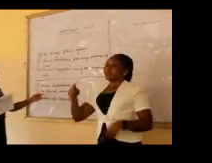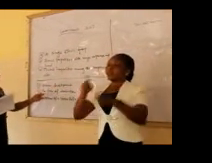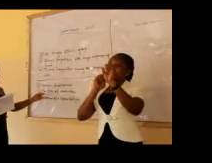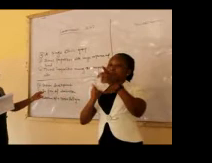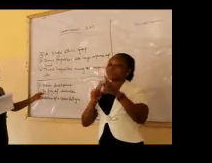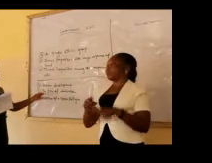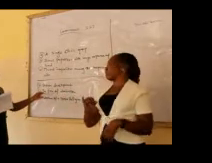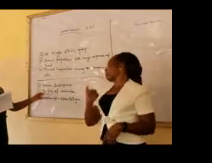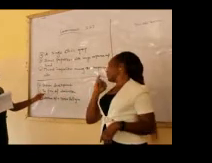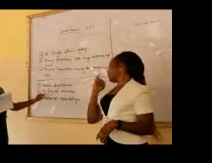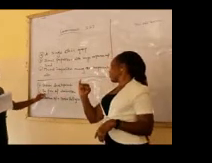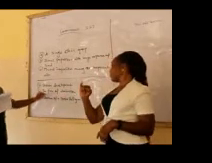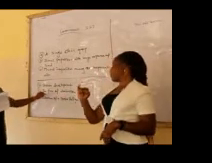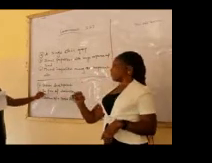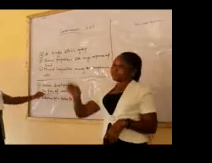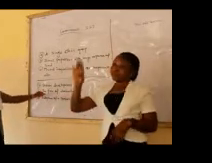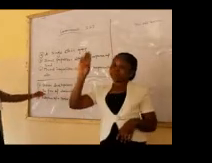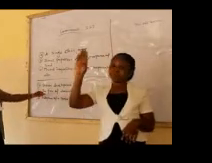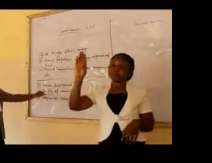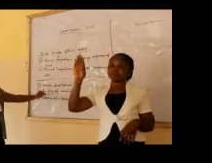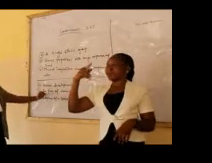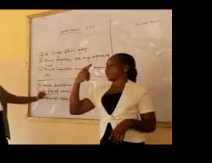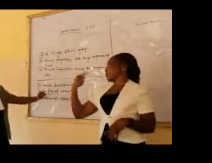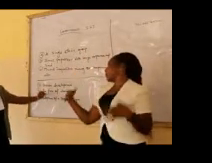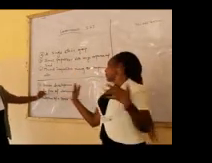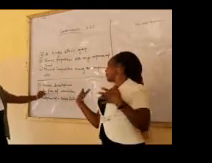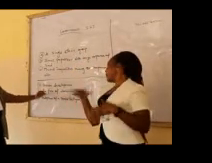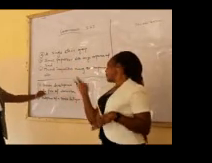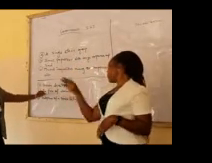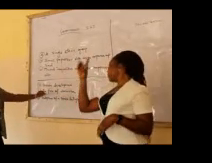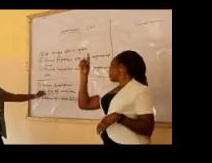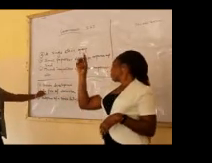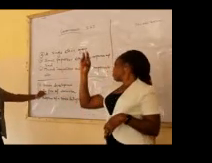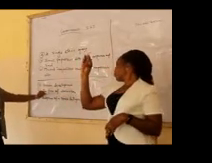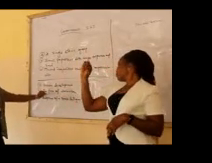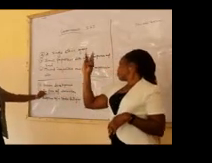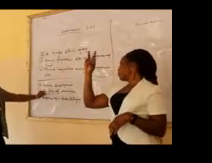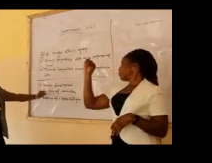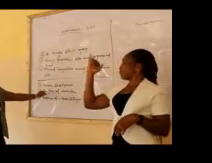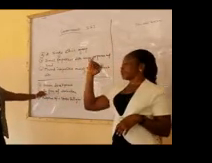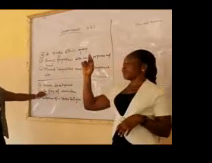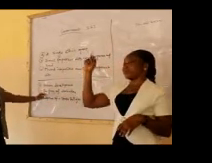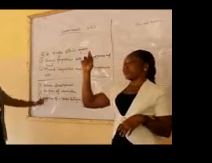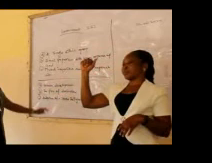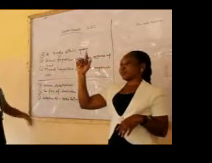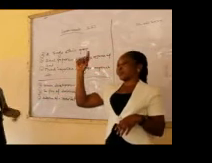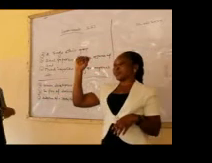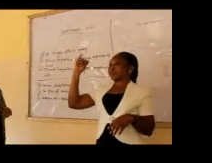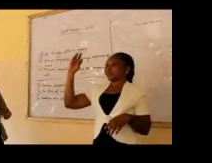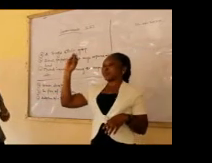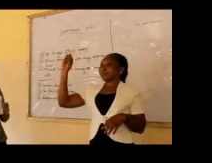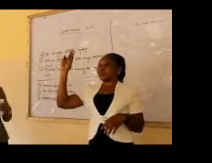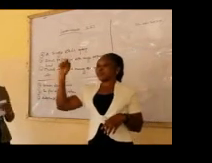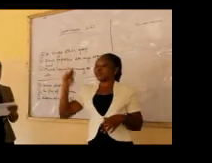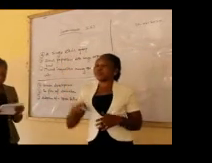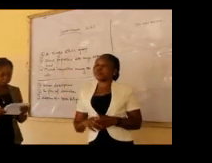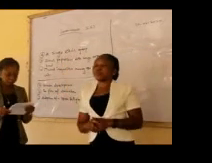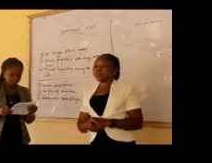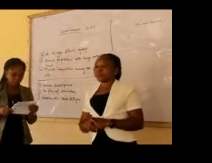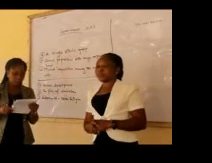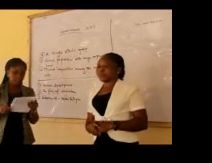answer here is what? B, the fear of what? Domination. Then the next